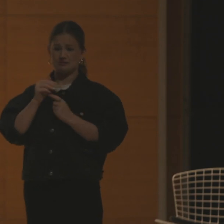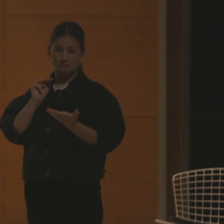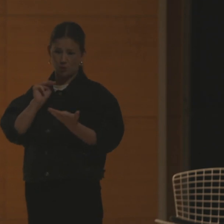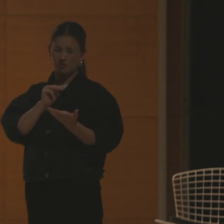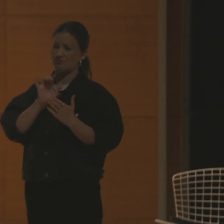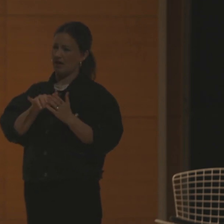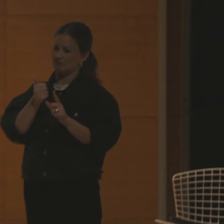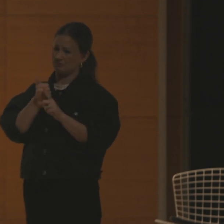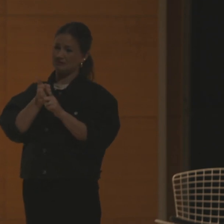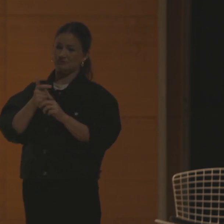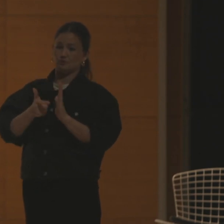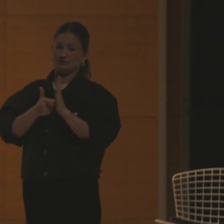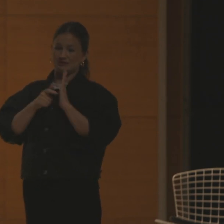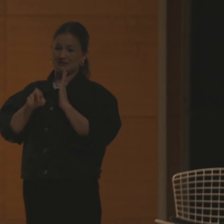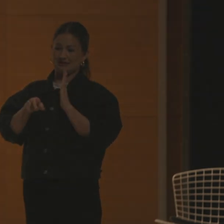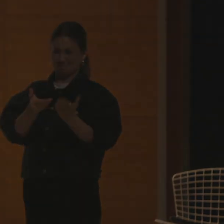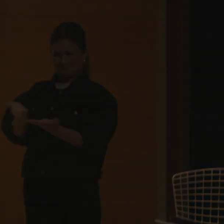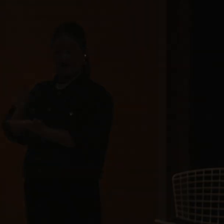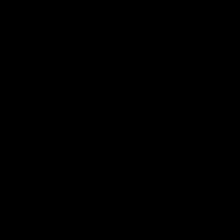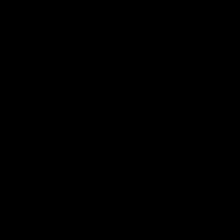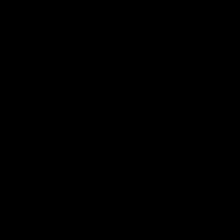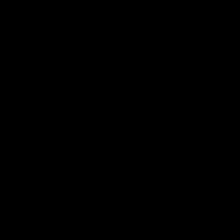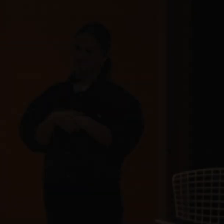necessary thing. Morgan Talty, everybody.